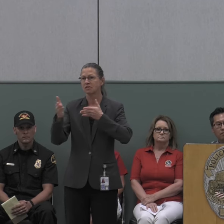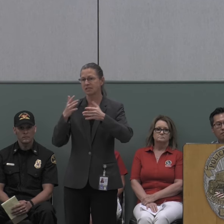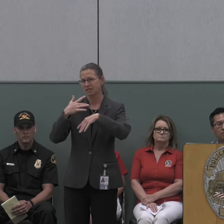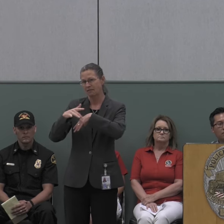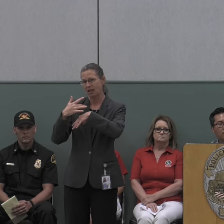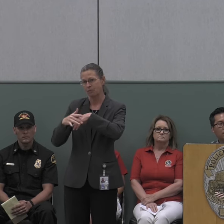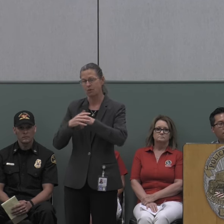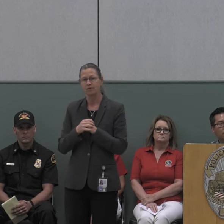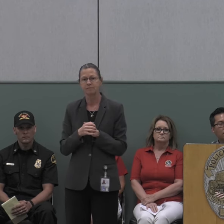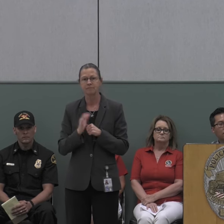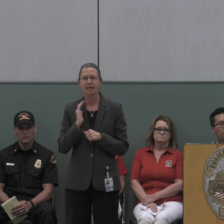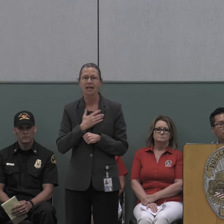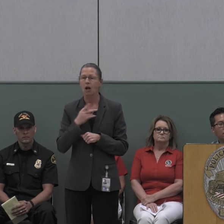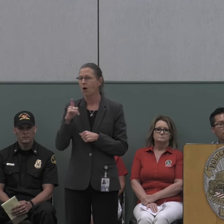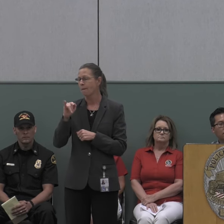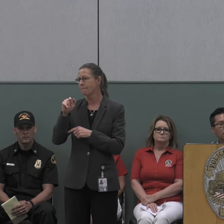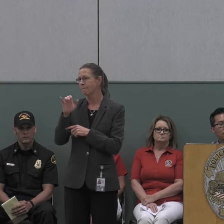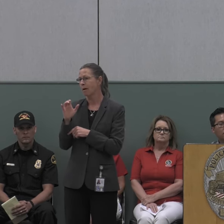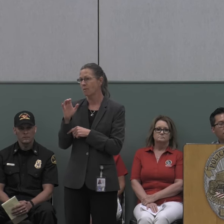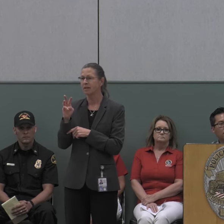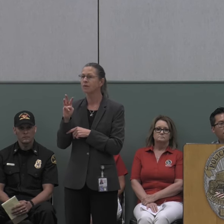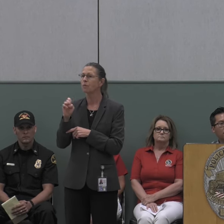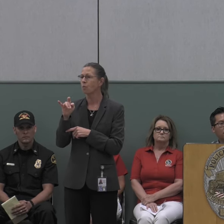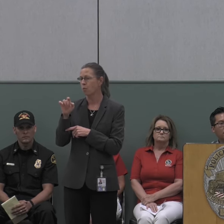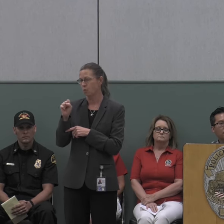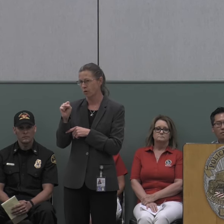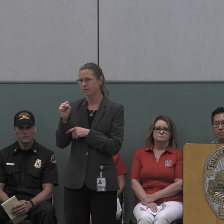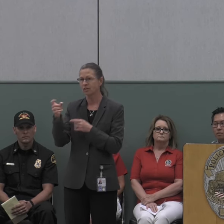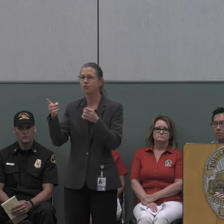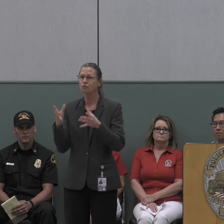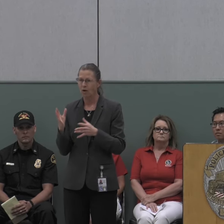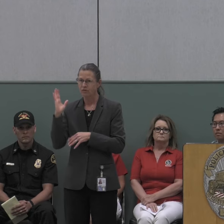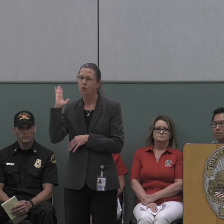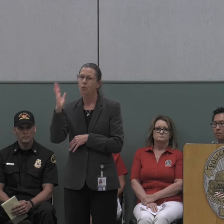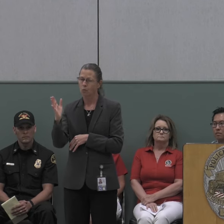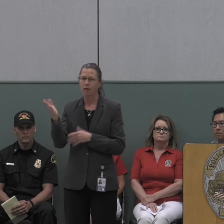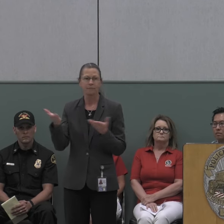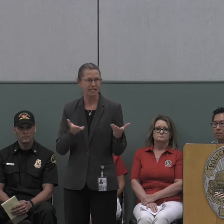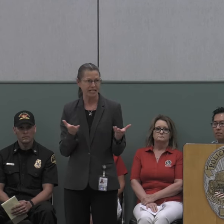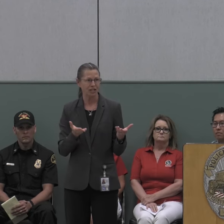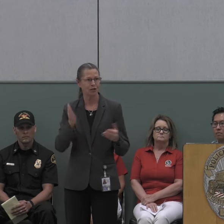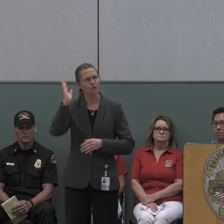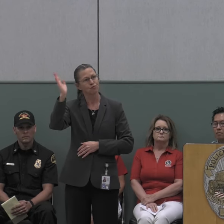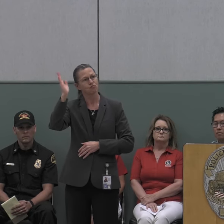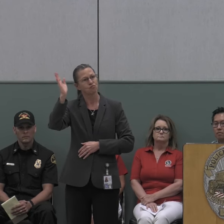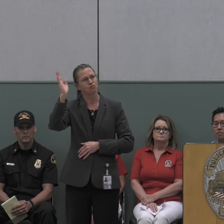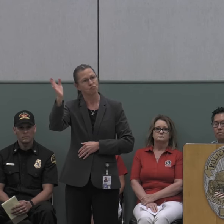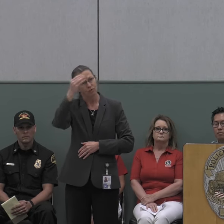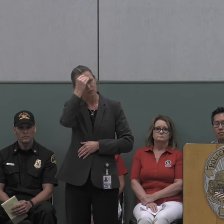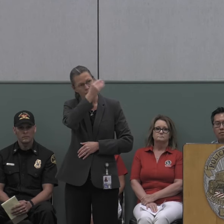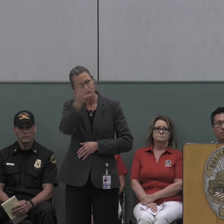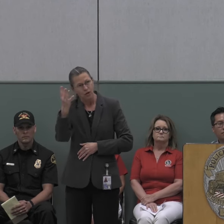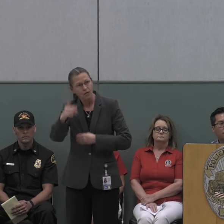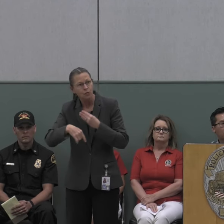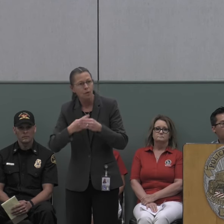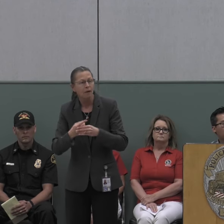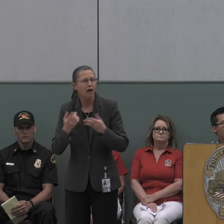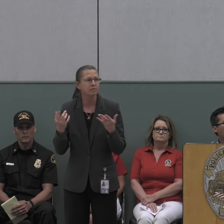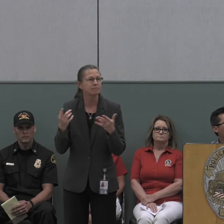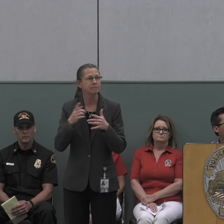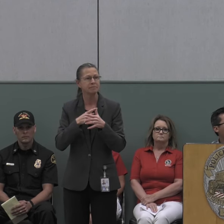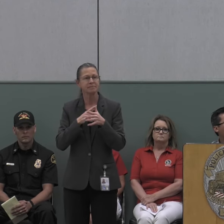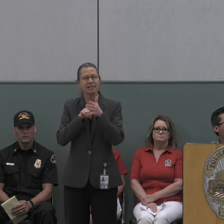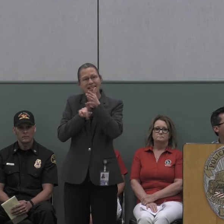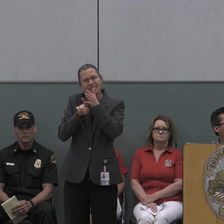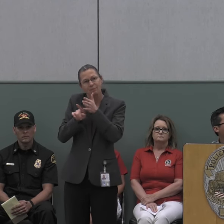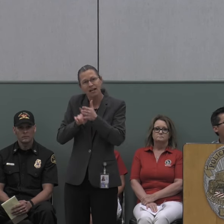our public works director Bard will be up here later to tell you what they're going to be offering as far as inspections, should you need